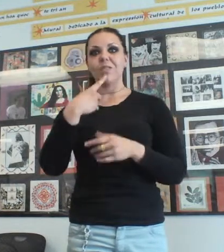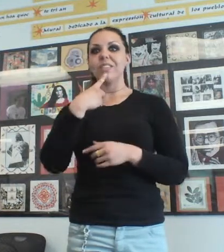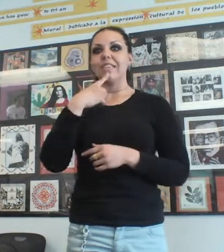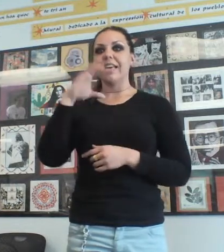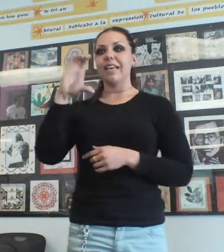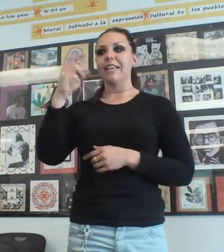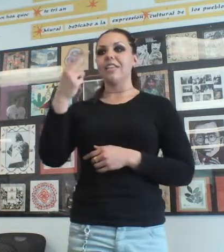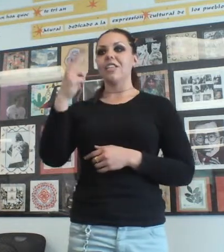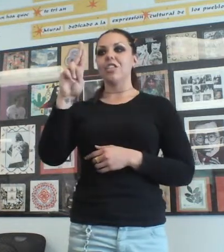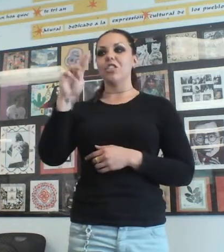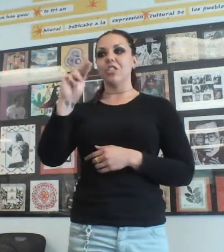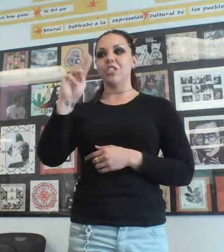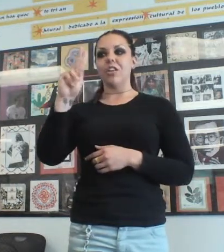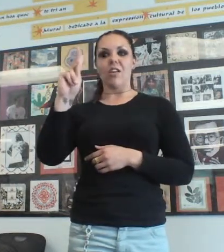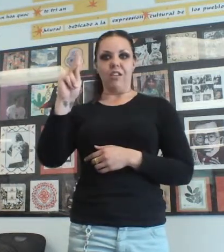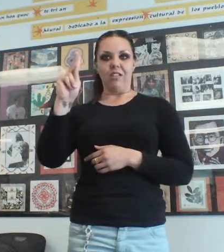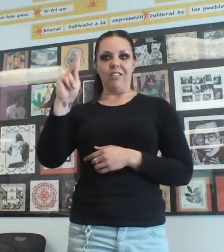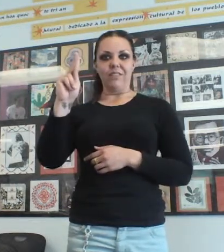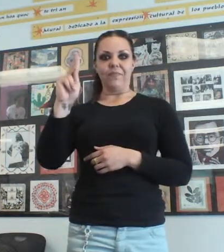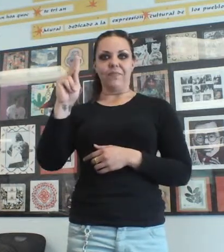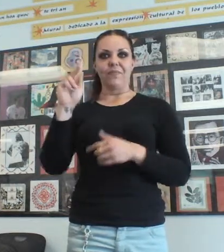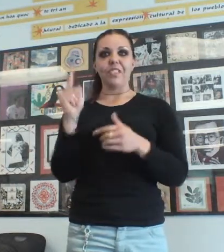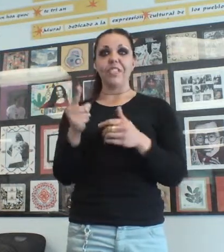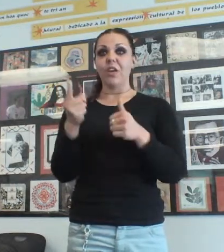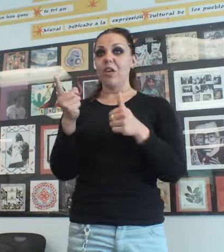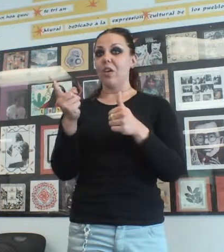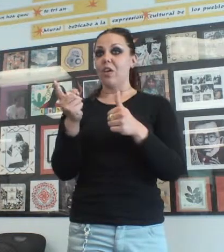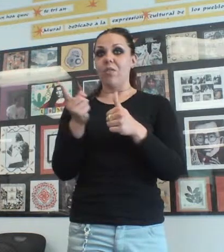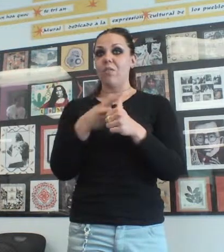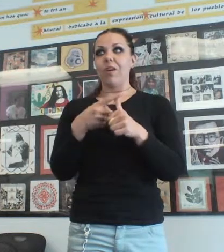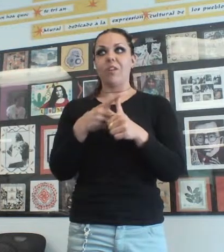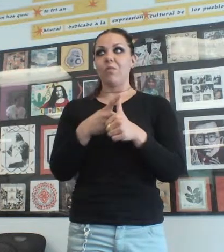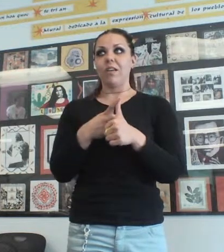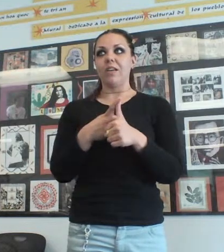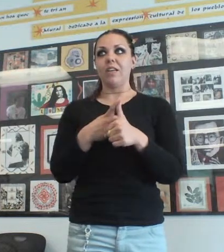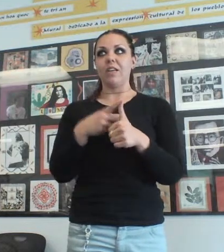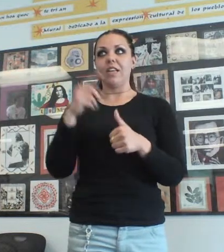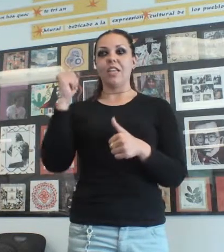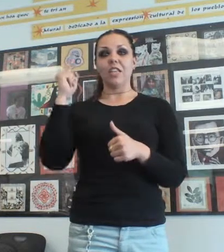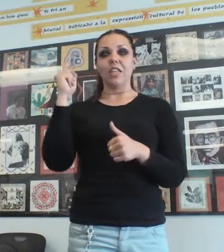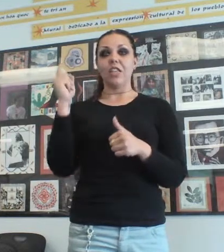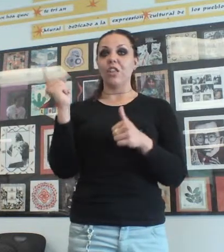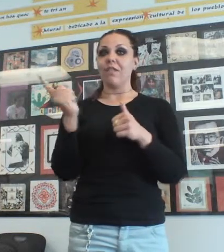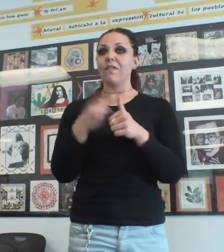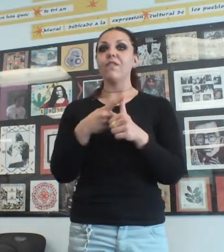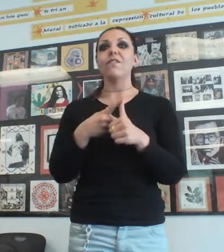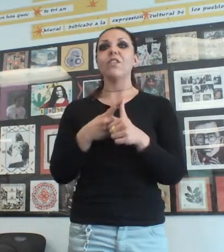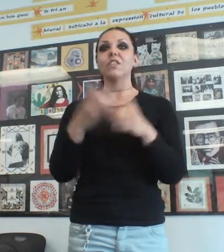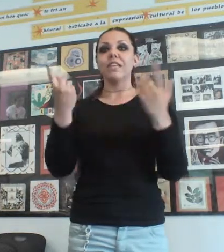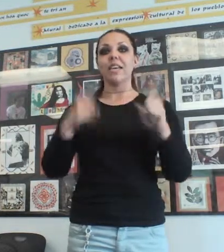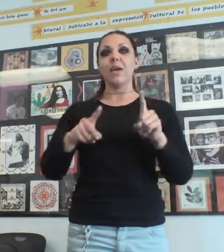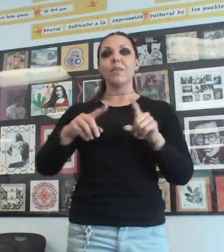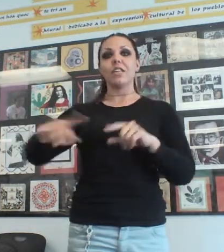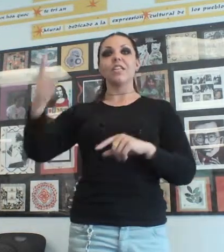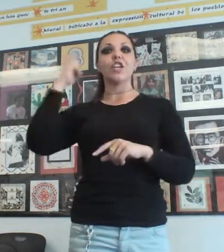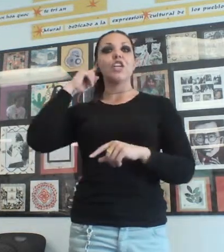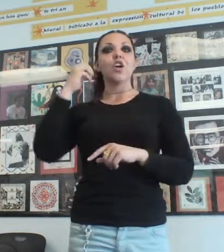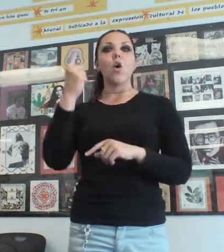sentence. Right away, as soon as you start interpreting, the first thing you're going to want to do is you're going to hear one or two words and you're going to pick up your hands and you're going to want to start clapping